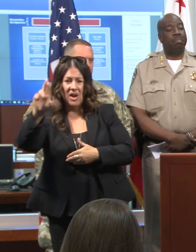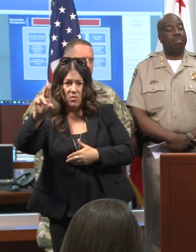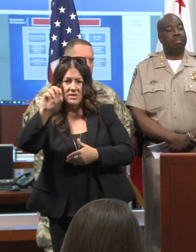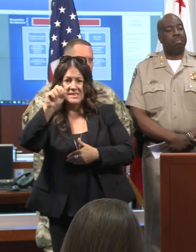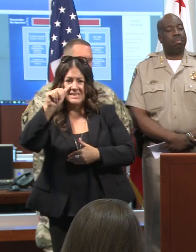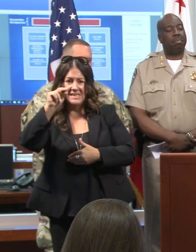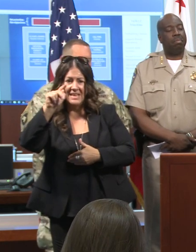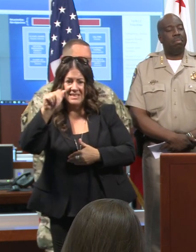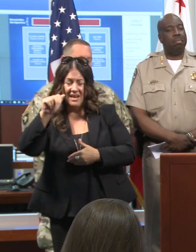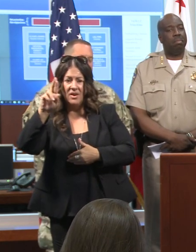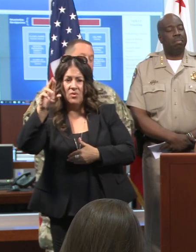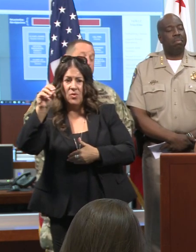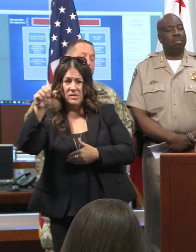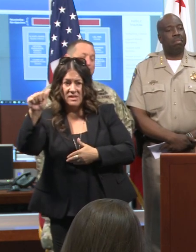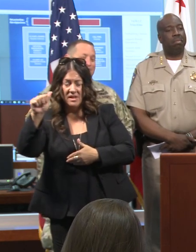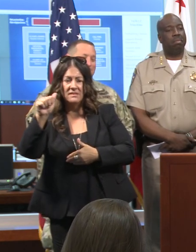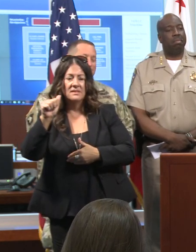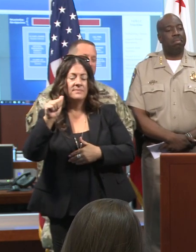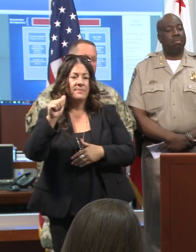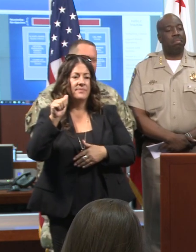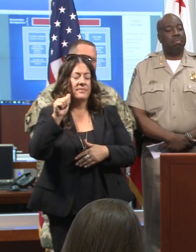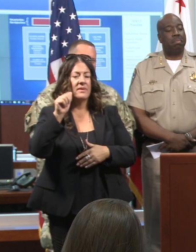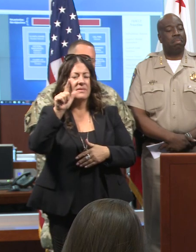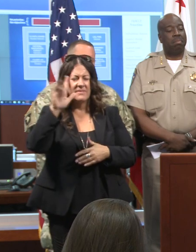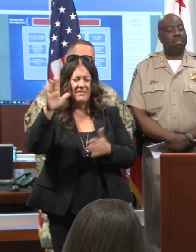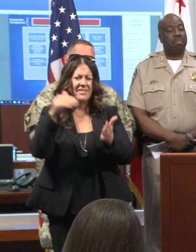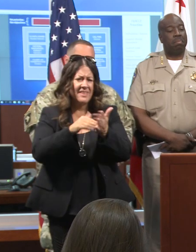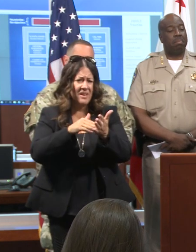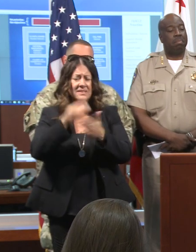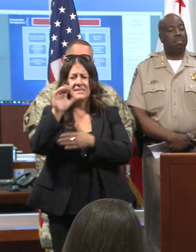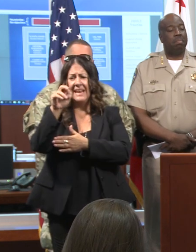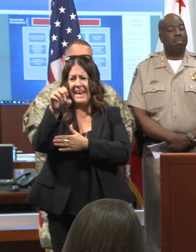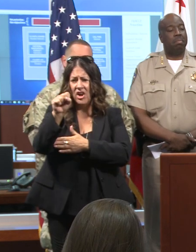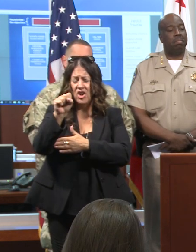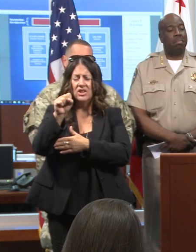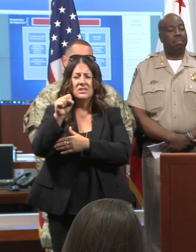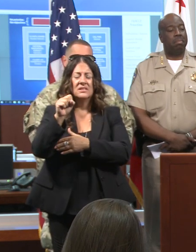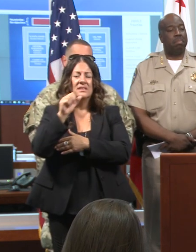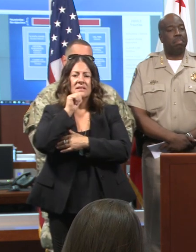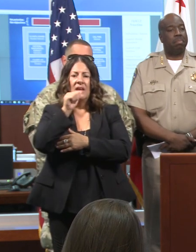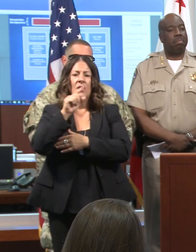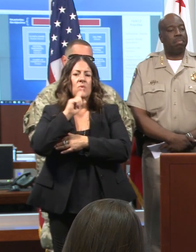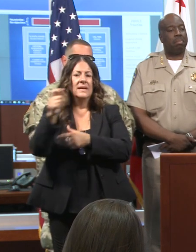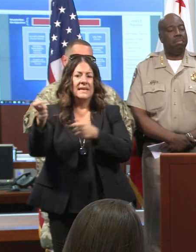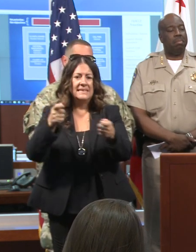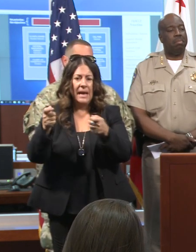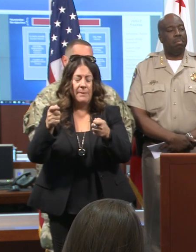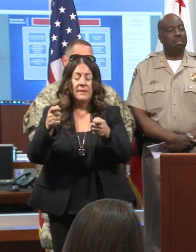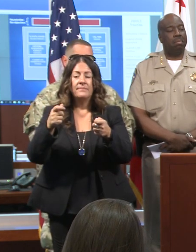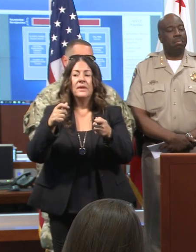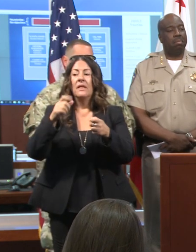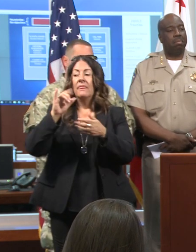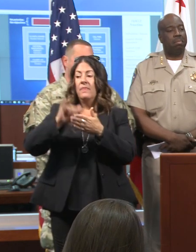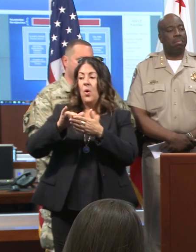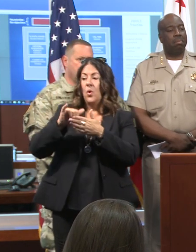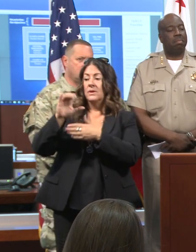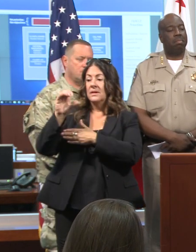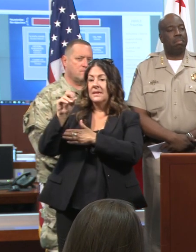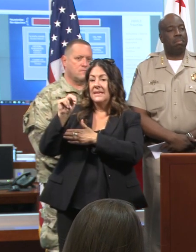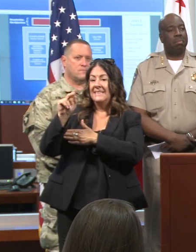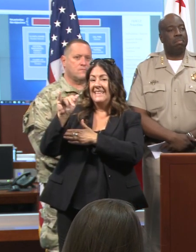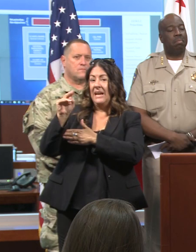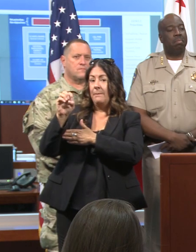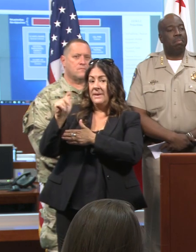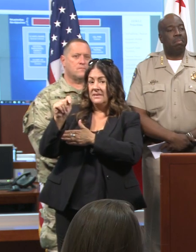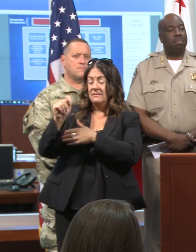27,000 acres this morning and 0% contained. These containment figures we anticipate will start to